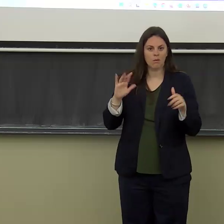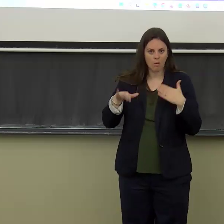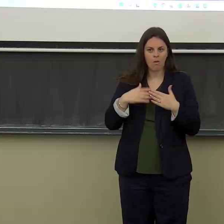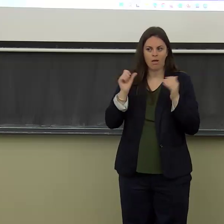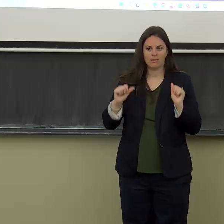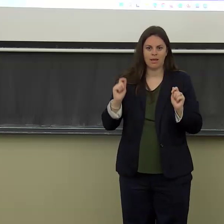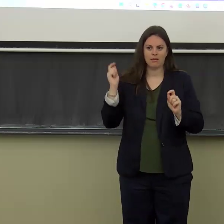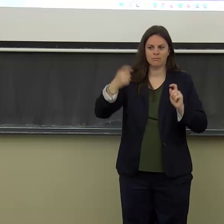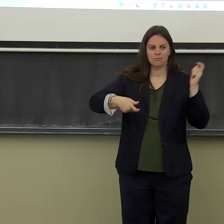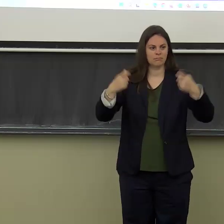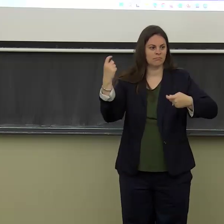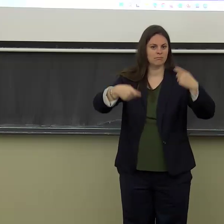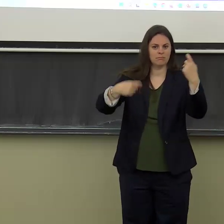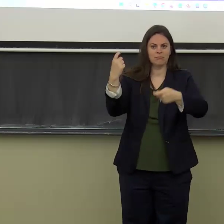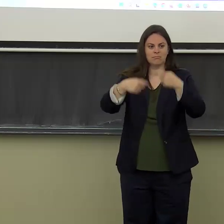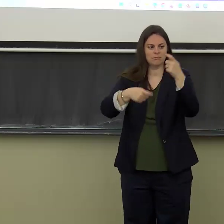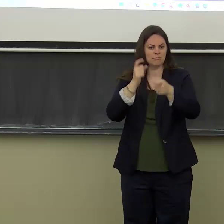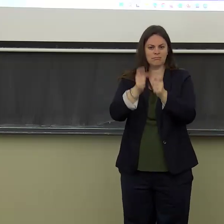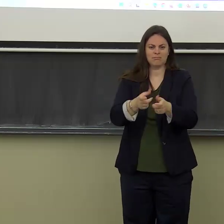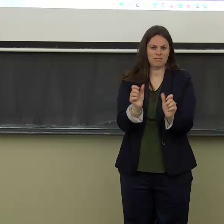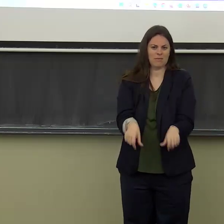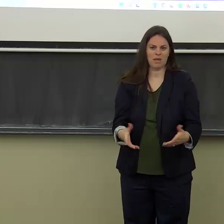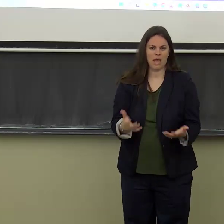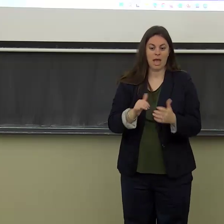So how can we collectively